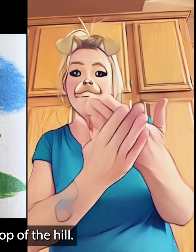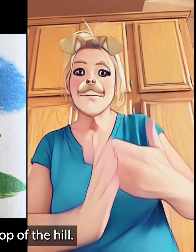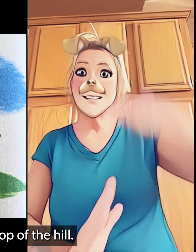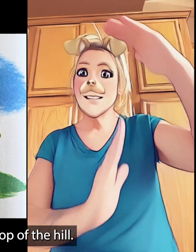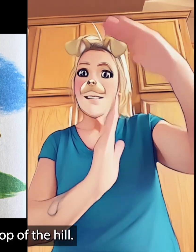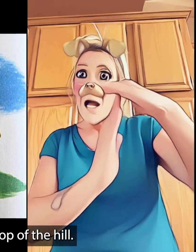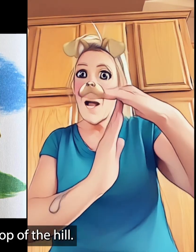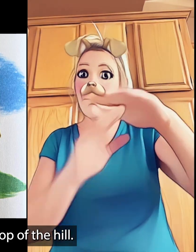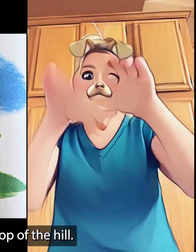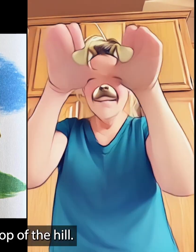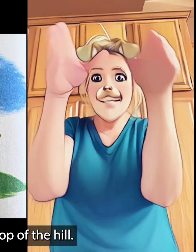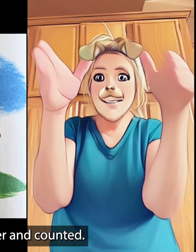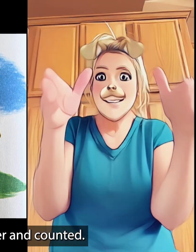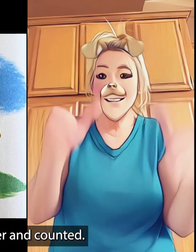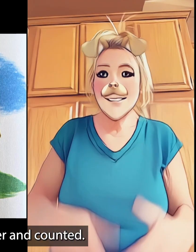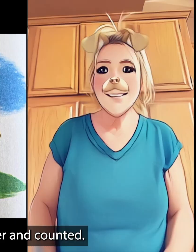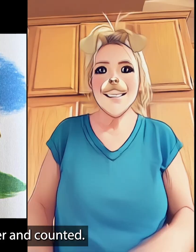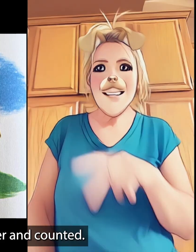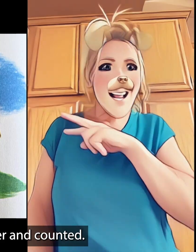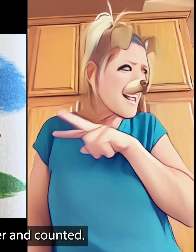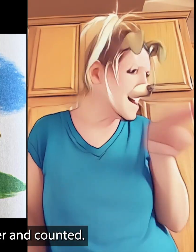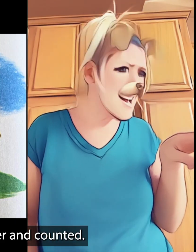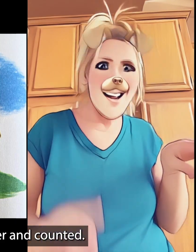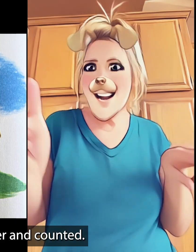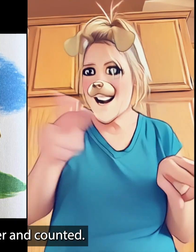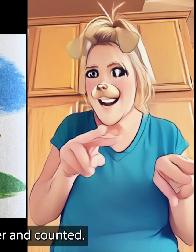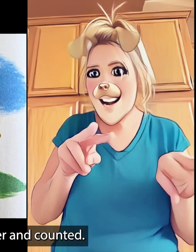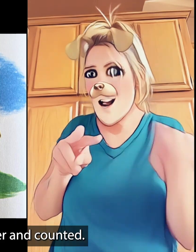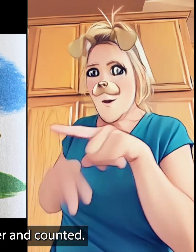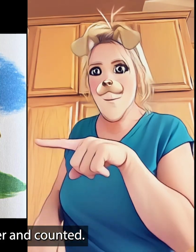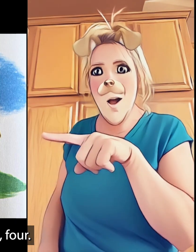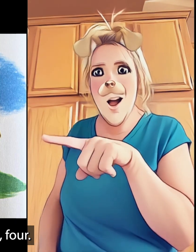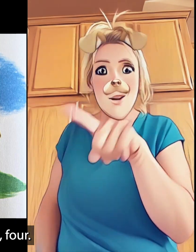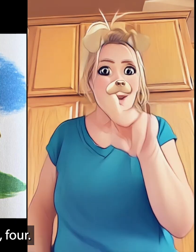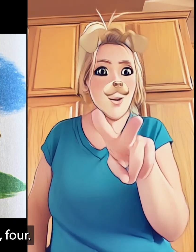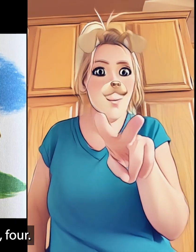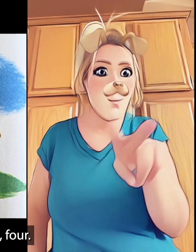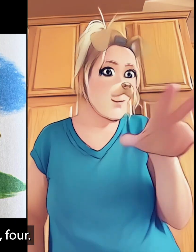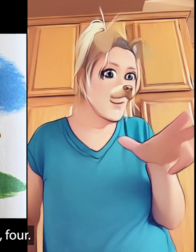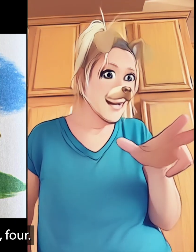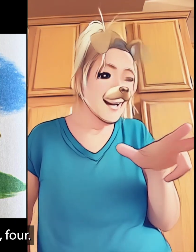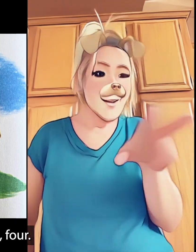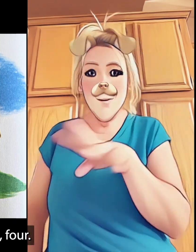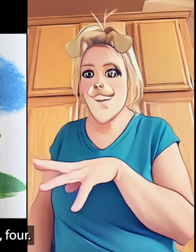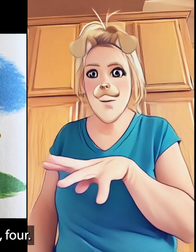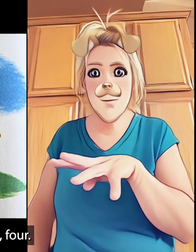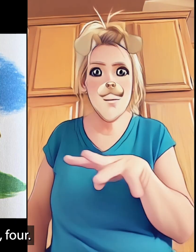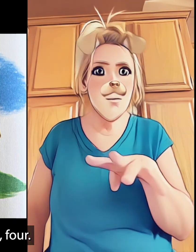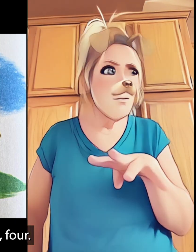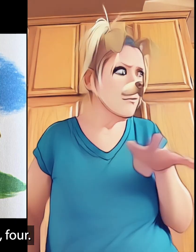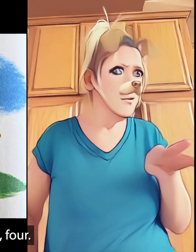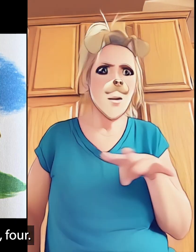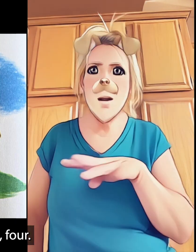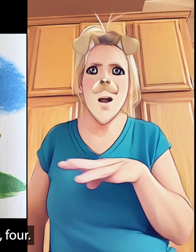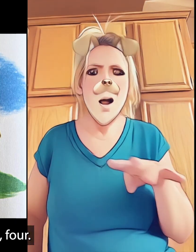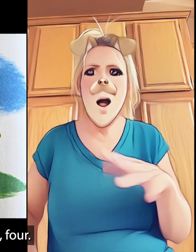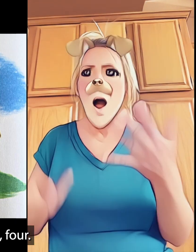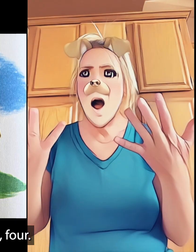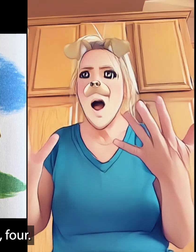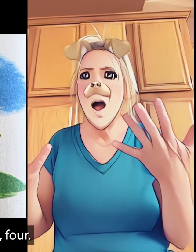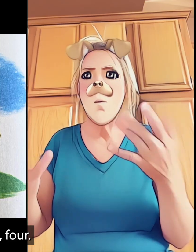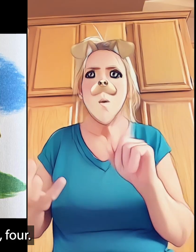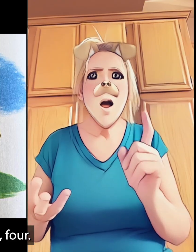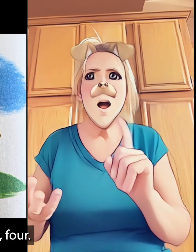When they got to the top of the hill, they looked at each other and counted 1, 2,